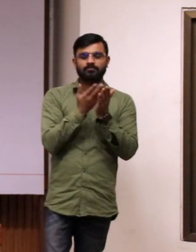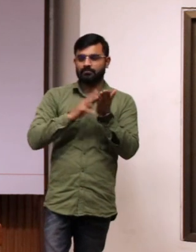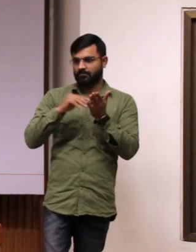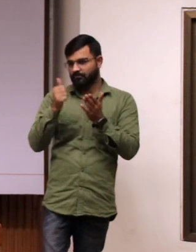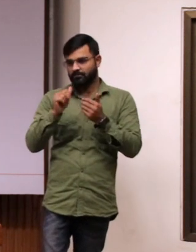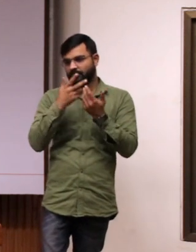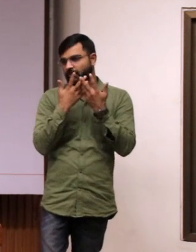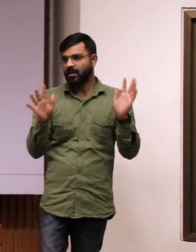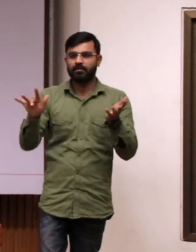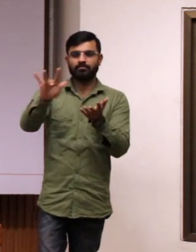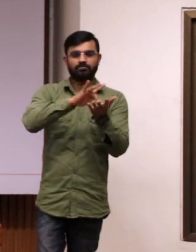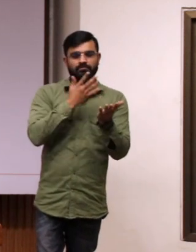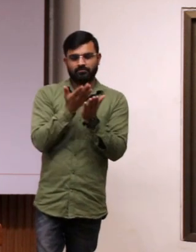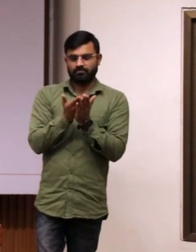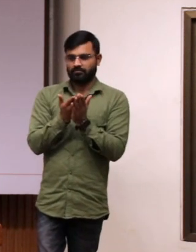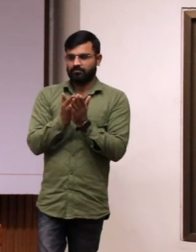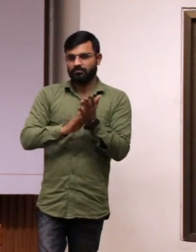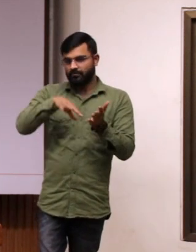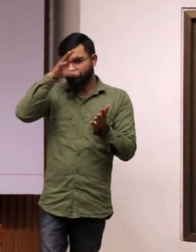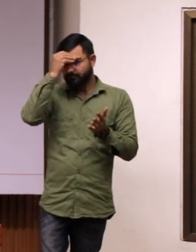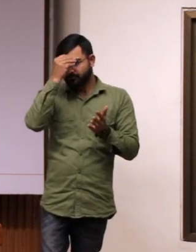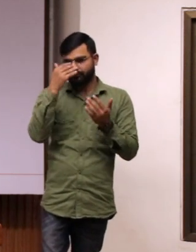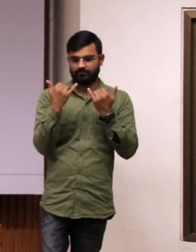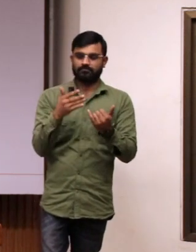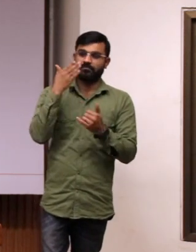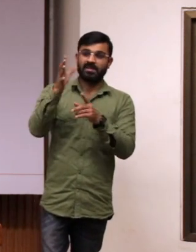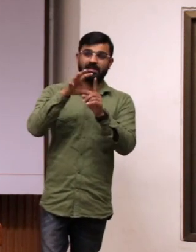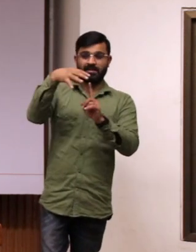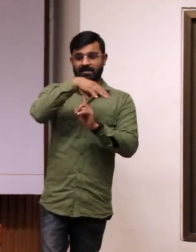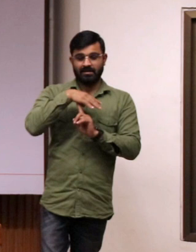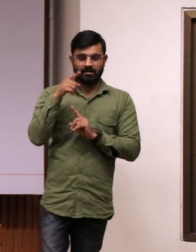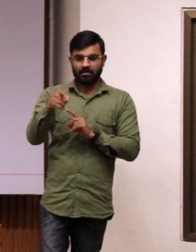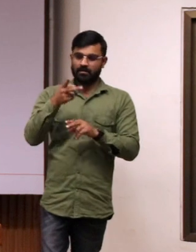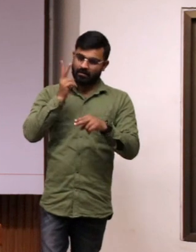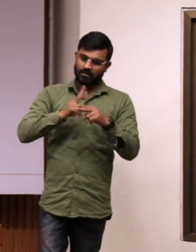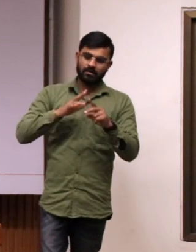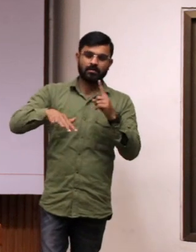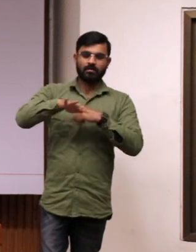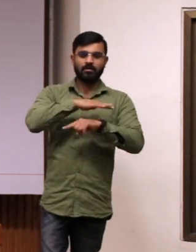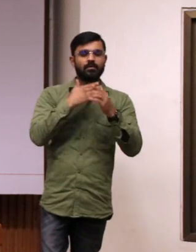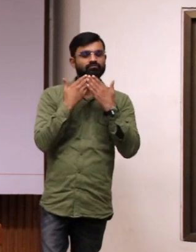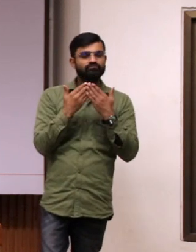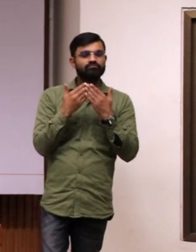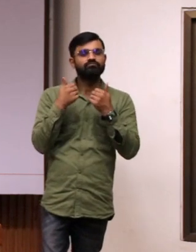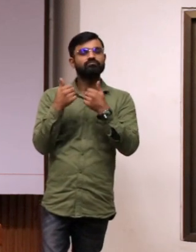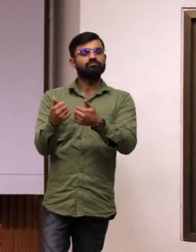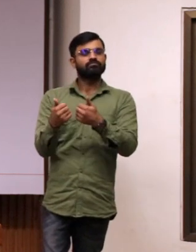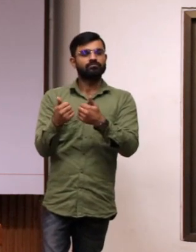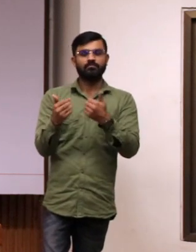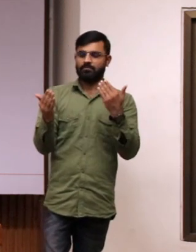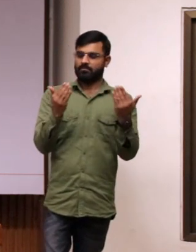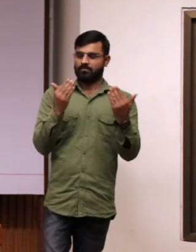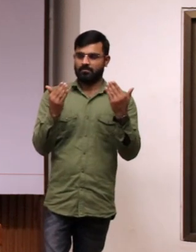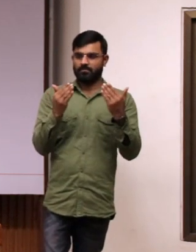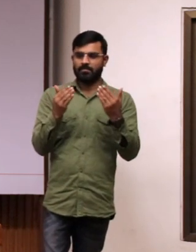ministry to everywhere. And we had learning. Now that department has become Department of Environmental Studies, very good, balanced